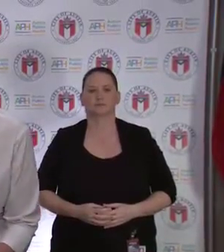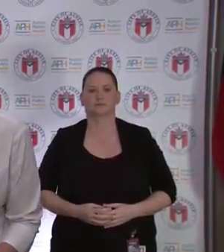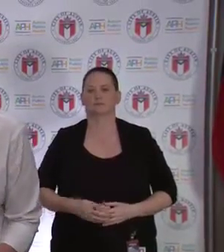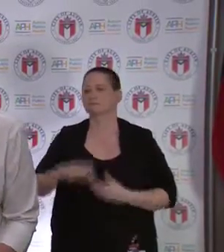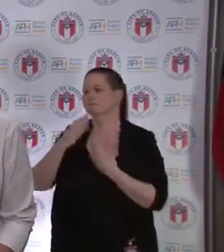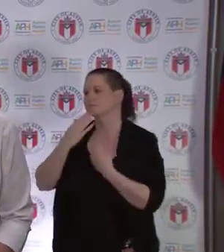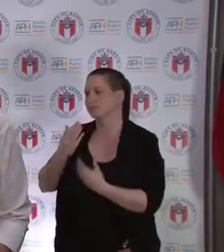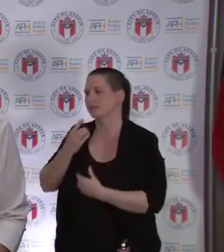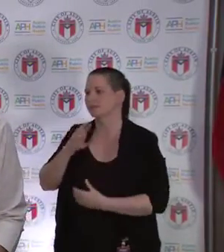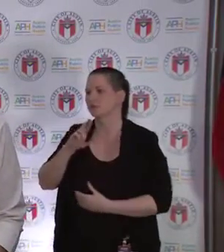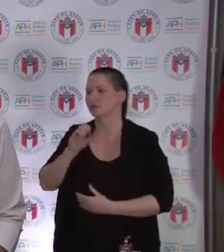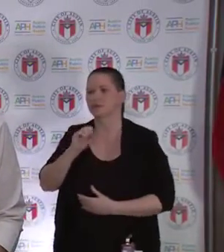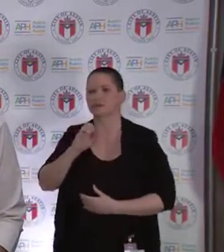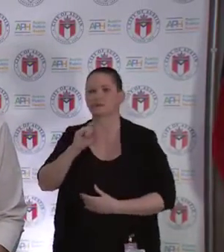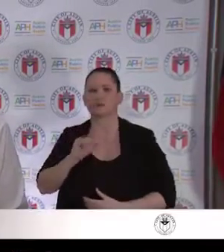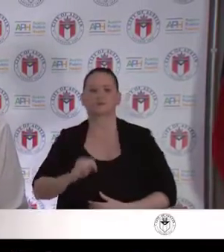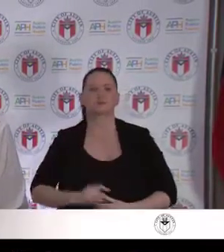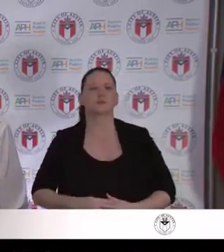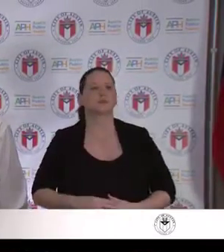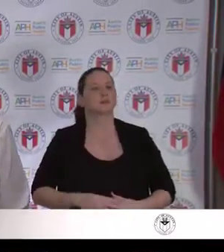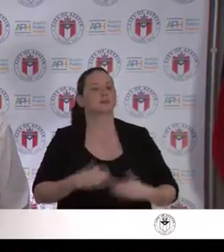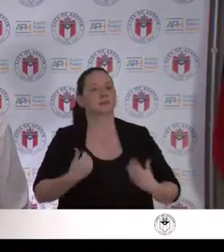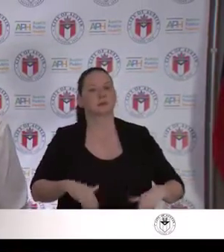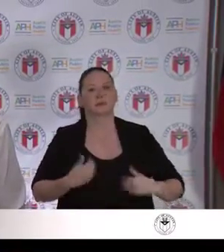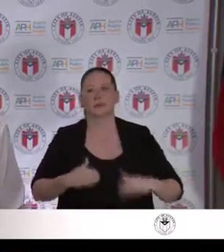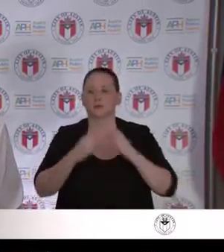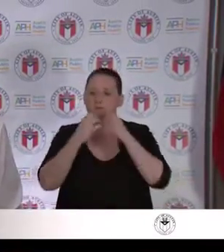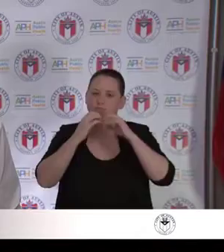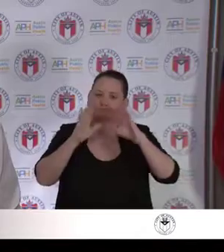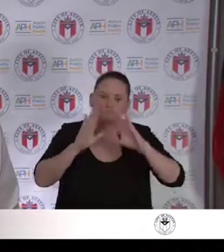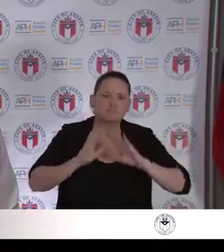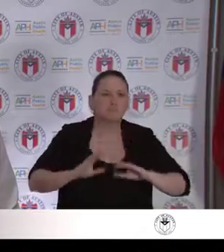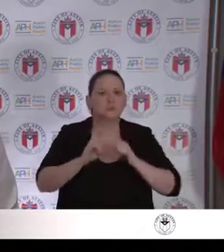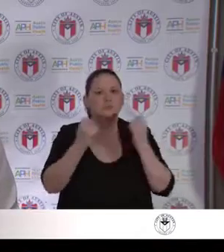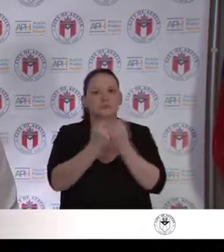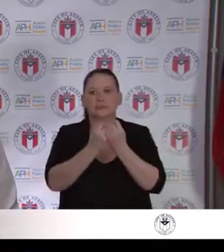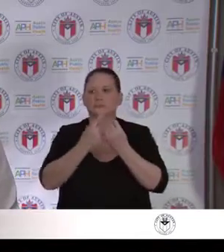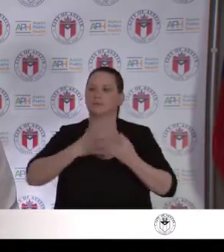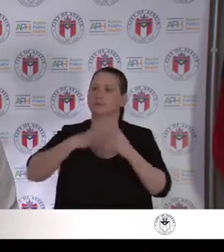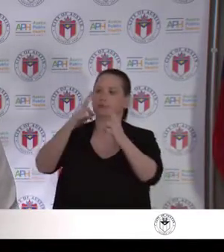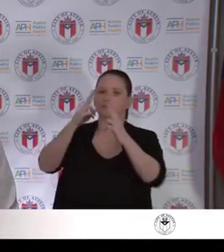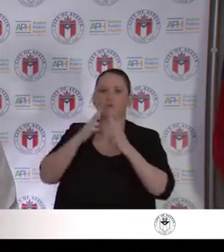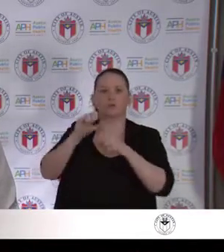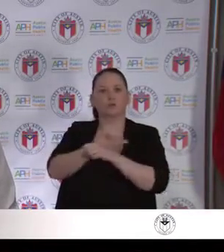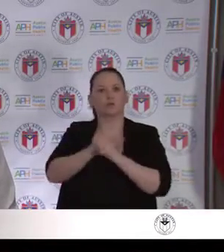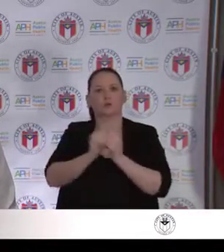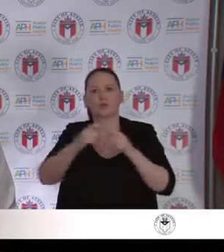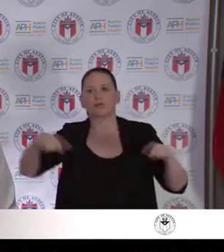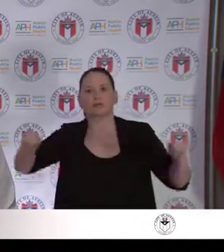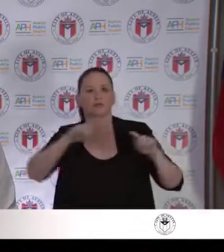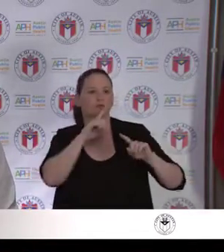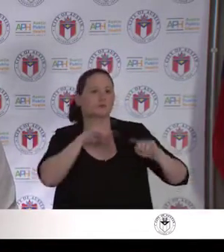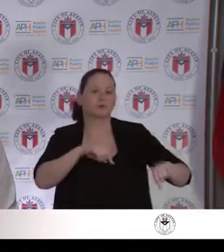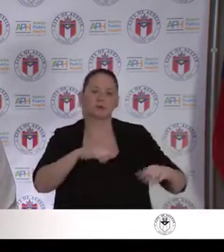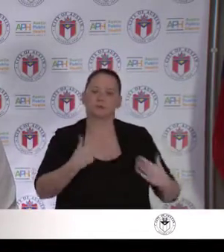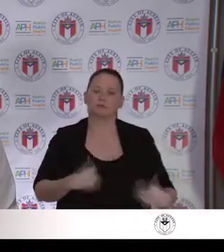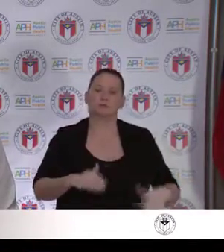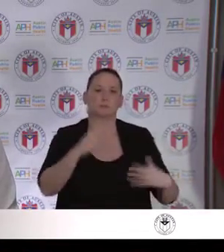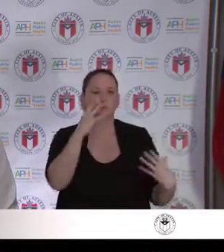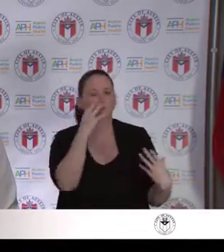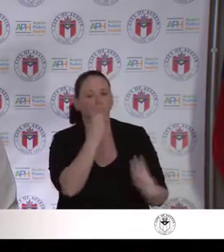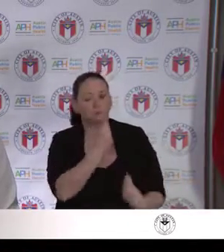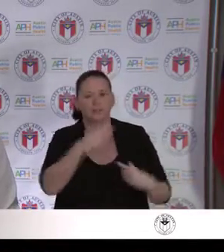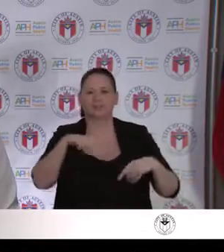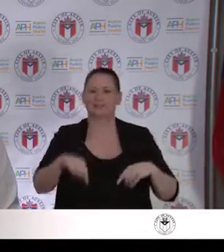Thanks so much, Dr. Escott. This has been a tremendous team, and it's an honor to work with these fine people who are responding so beautifully in these